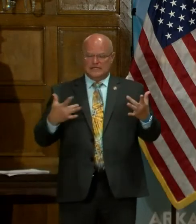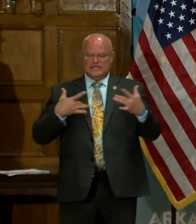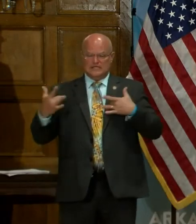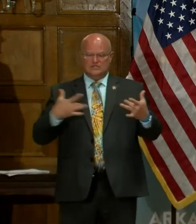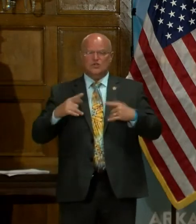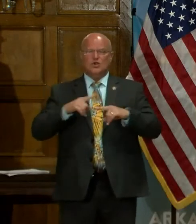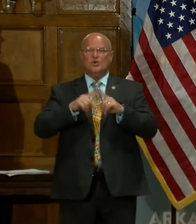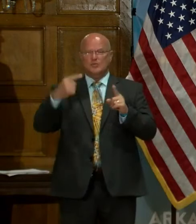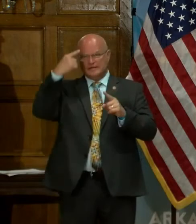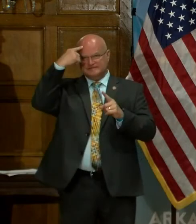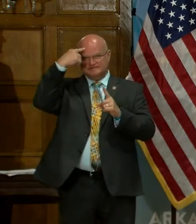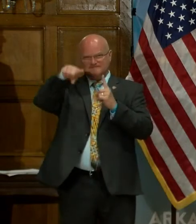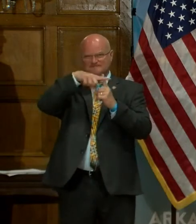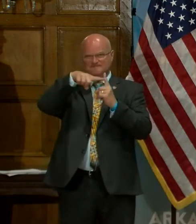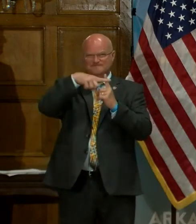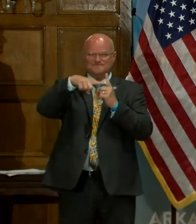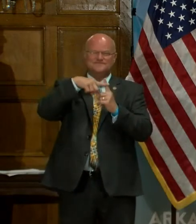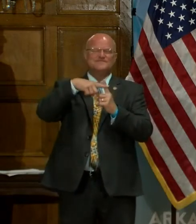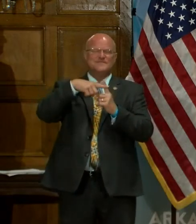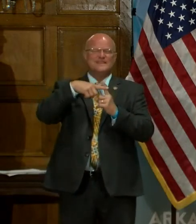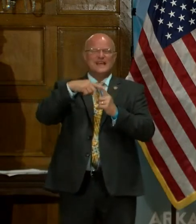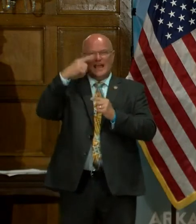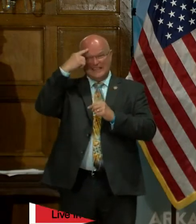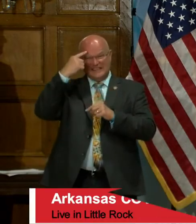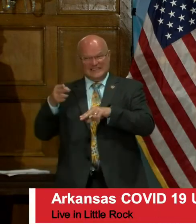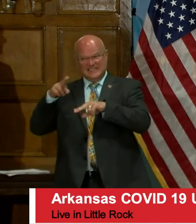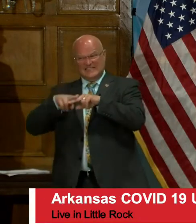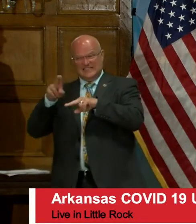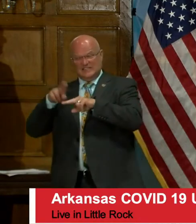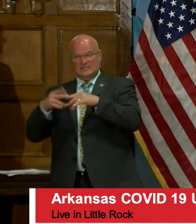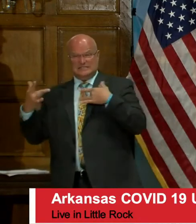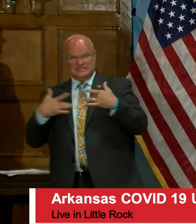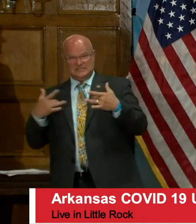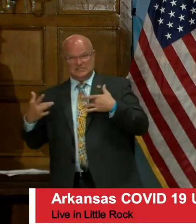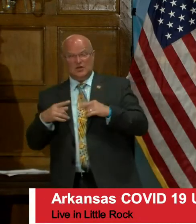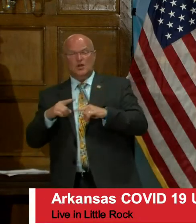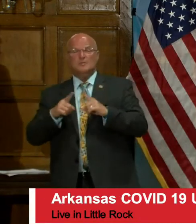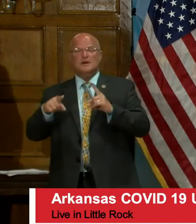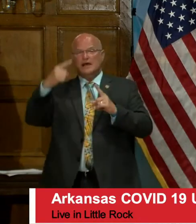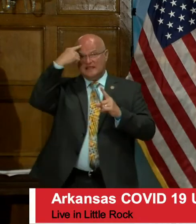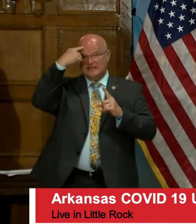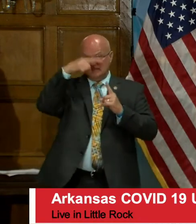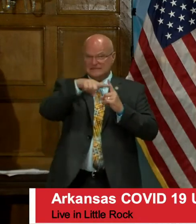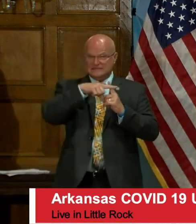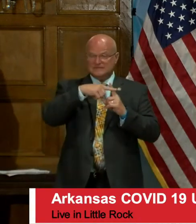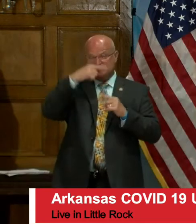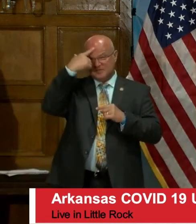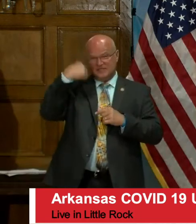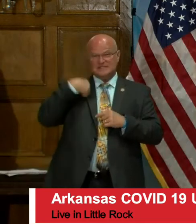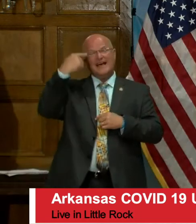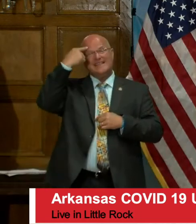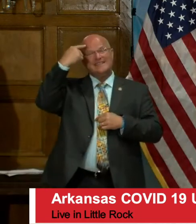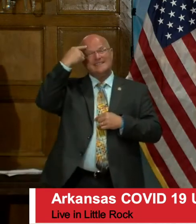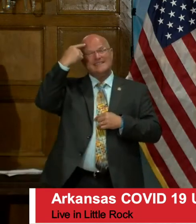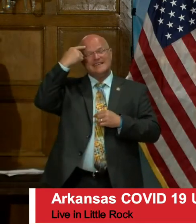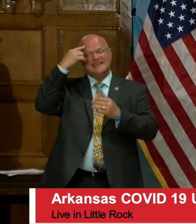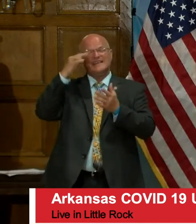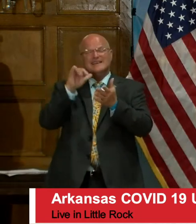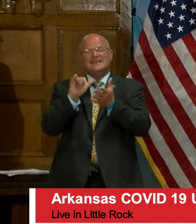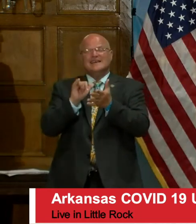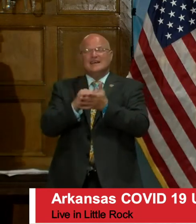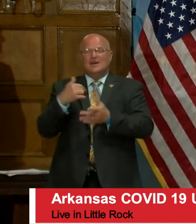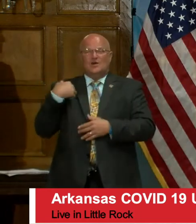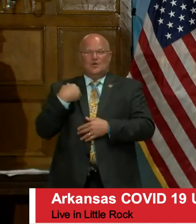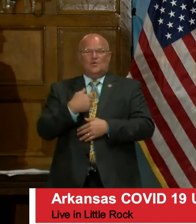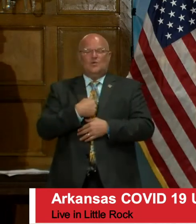but optimistic. I think concerned obviously because of the increase in cases, but optimistic because I do think that